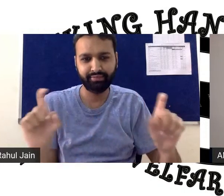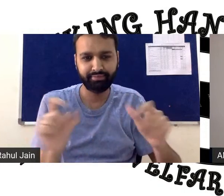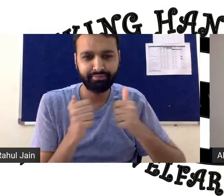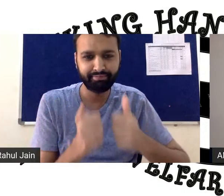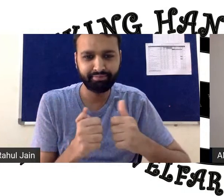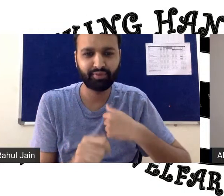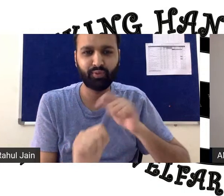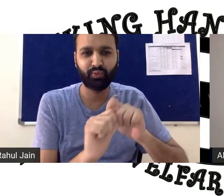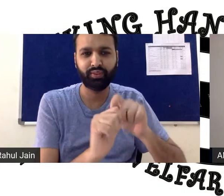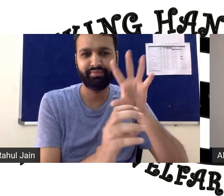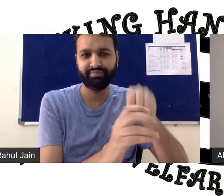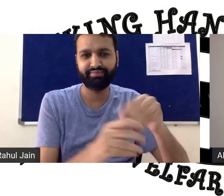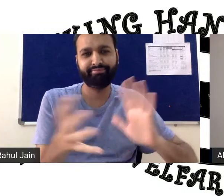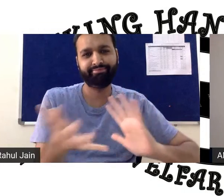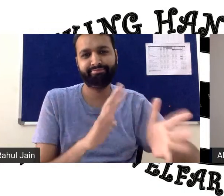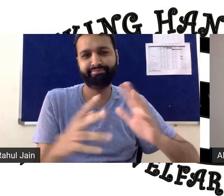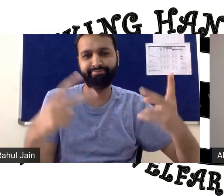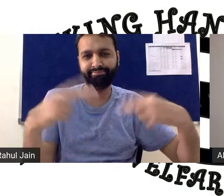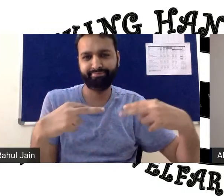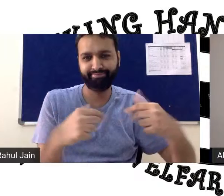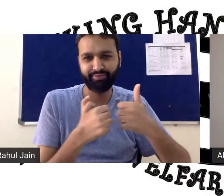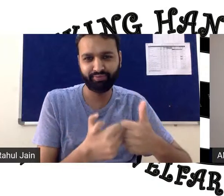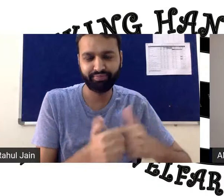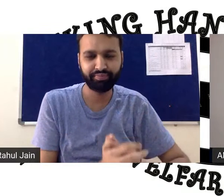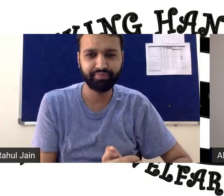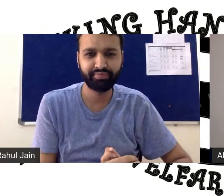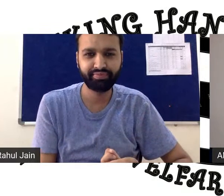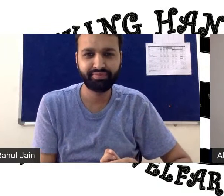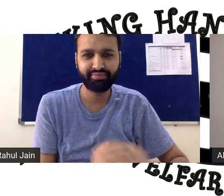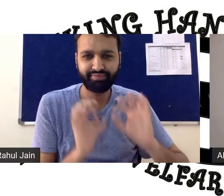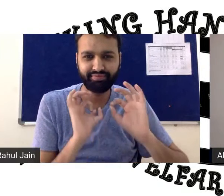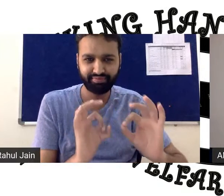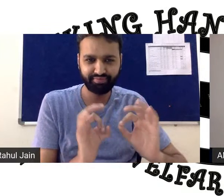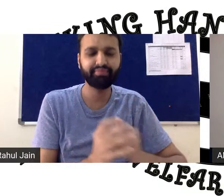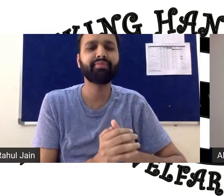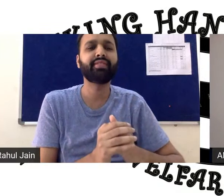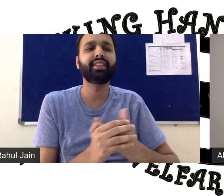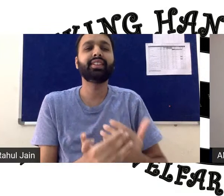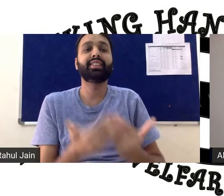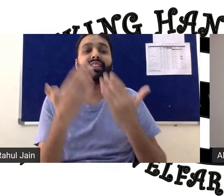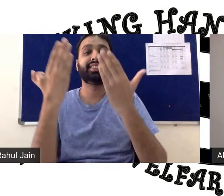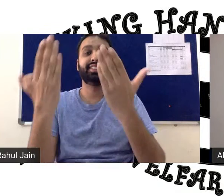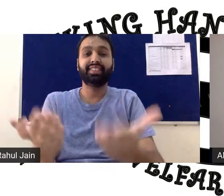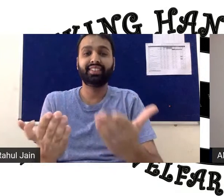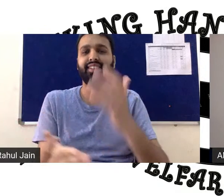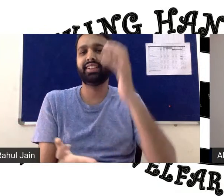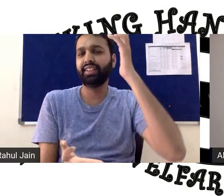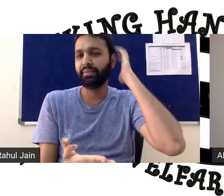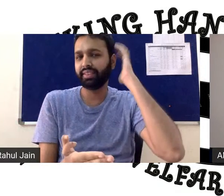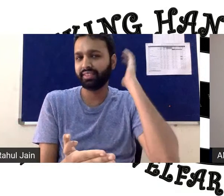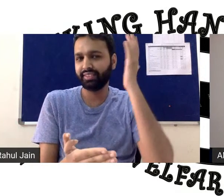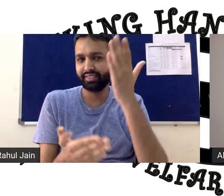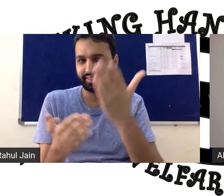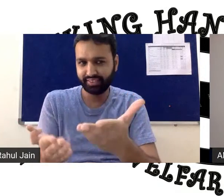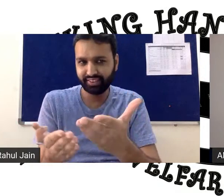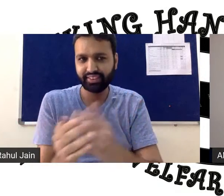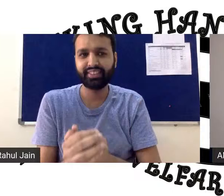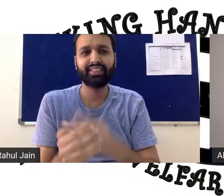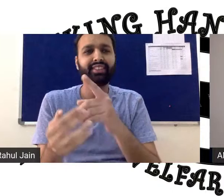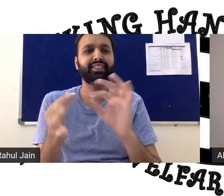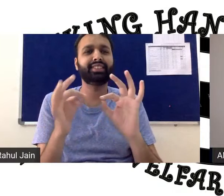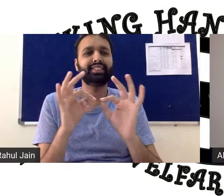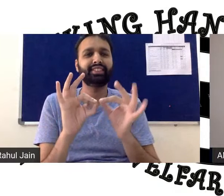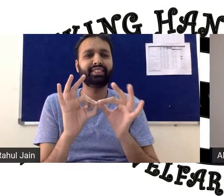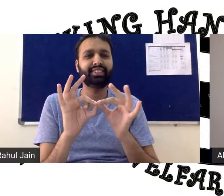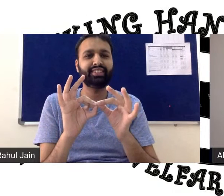So we just want to make everything accessible in sign language so the deaf people can understand. Well,